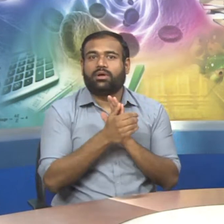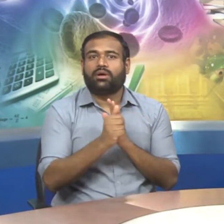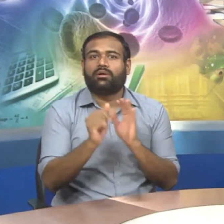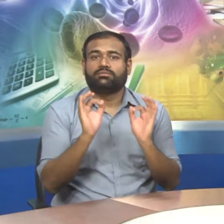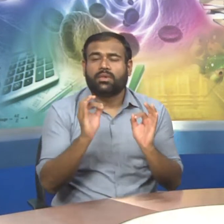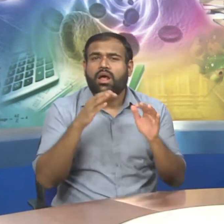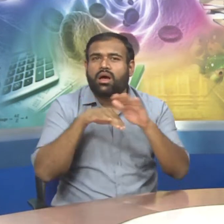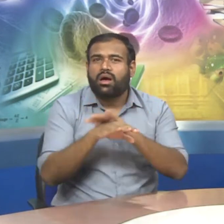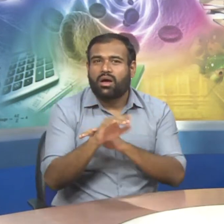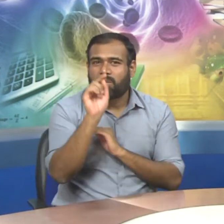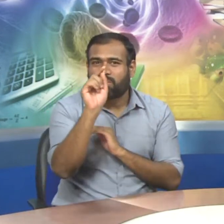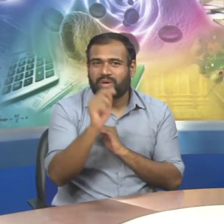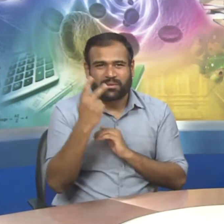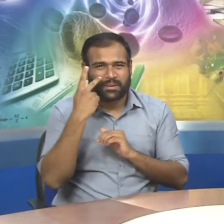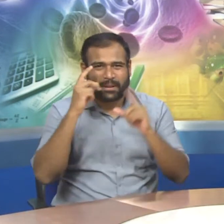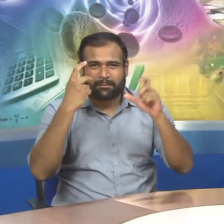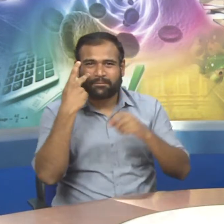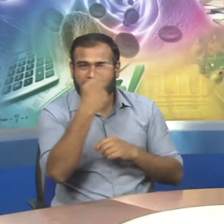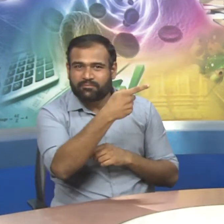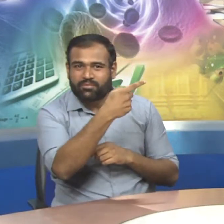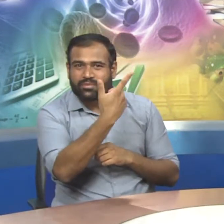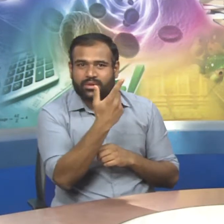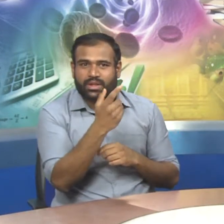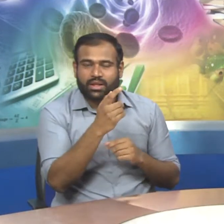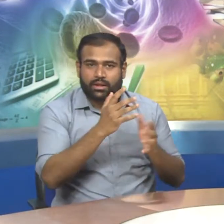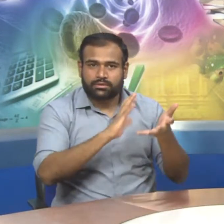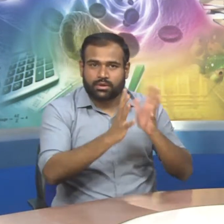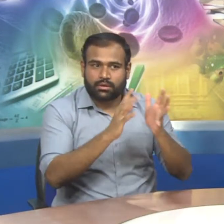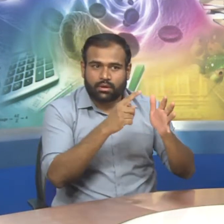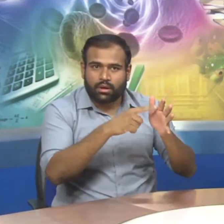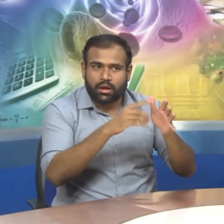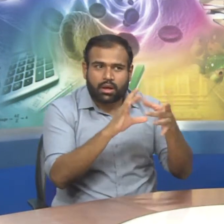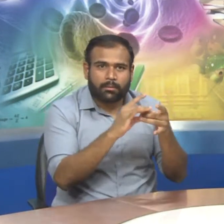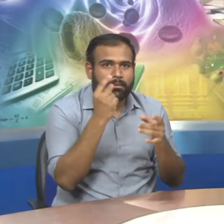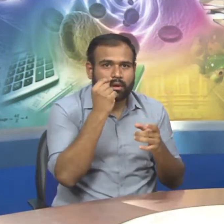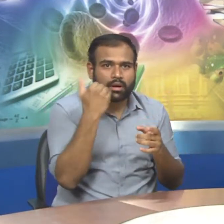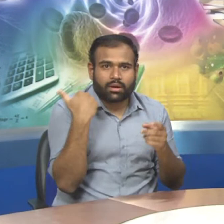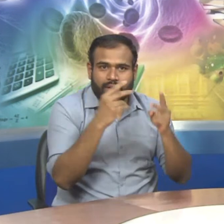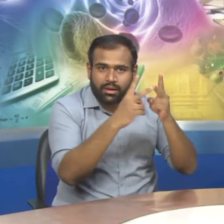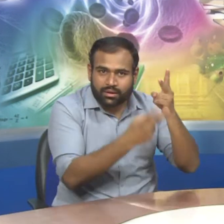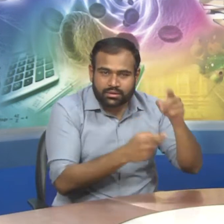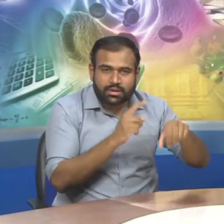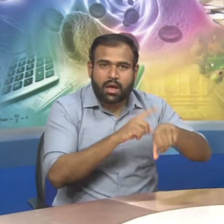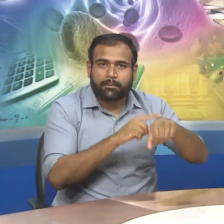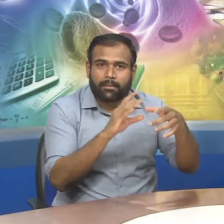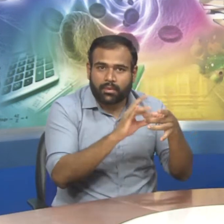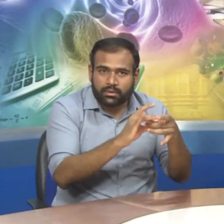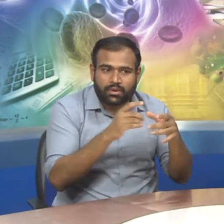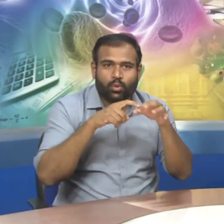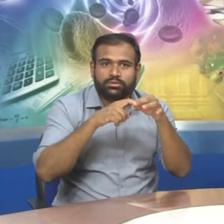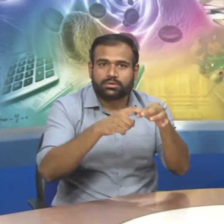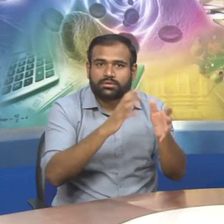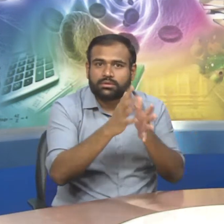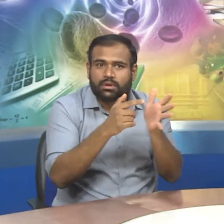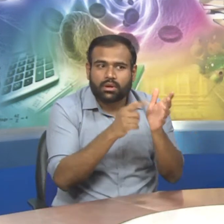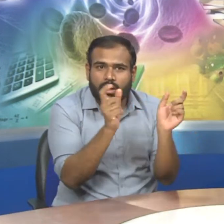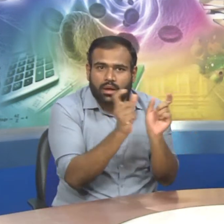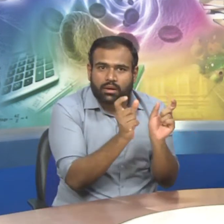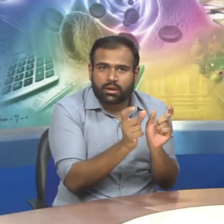with them. Because sign language is actually a good language and we should be proud of using this language because